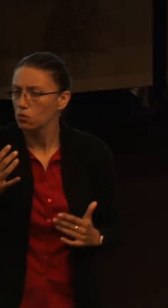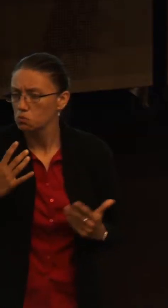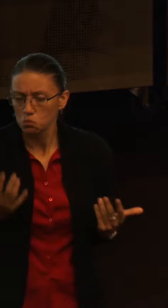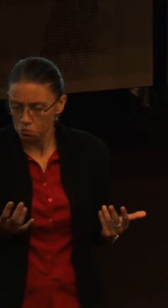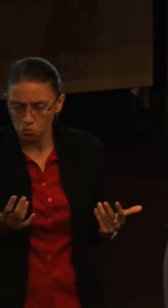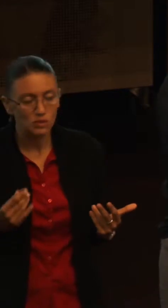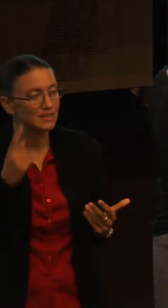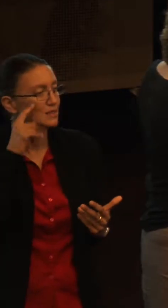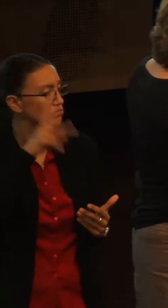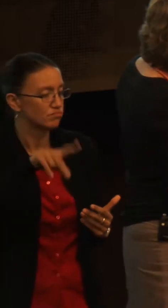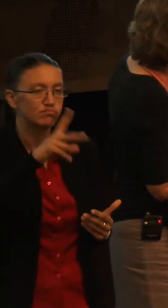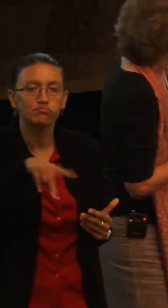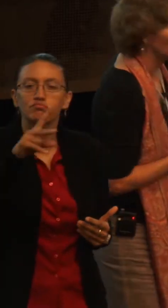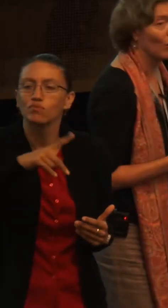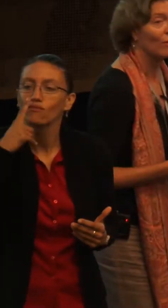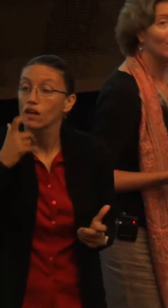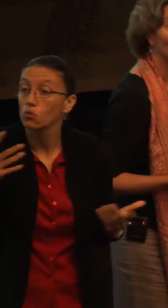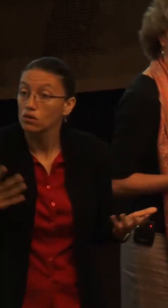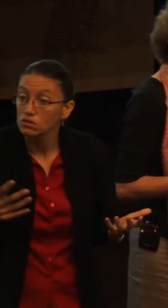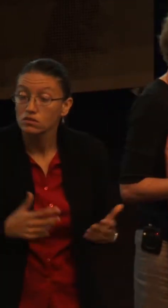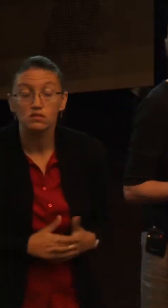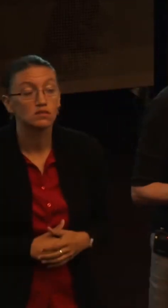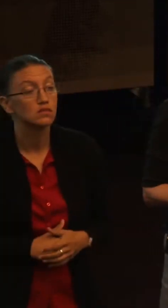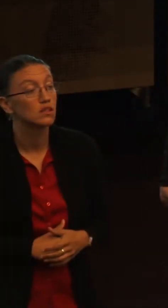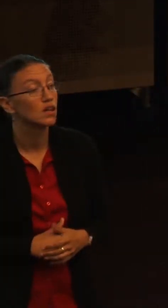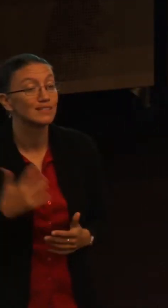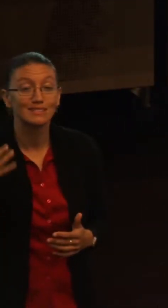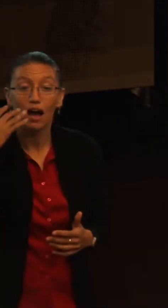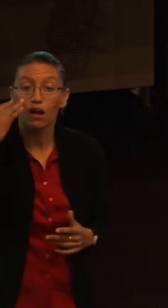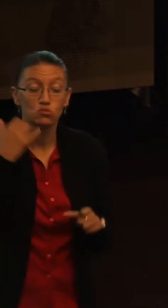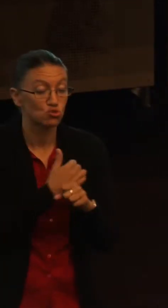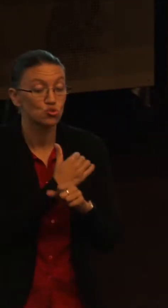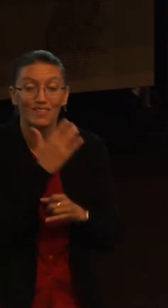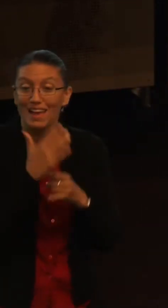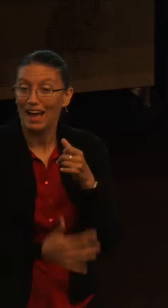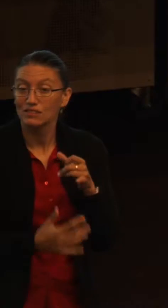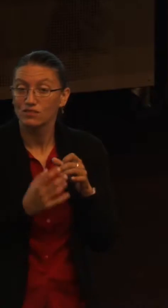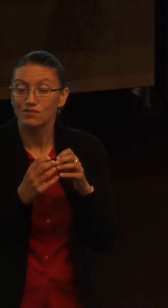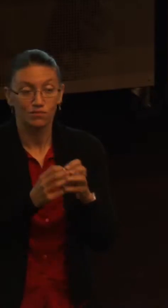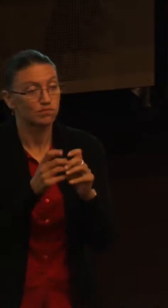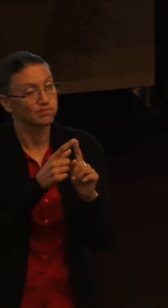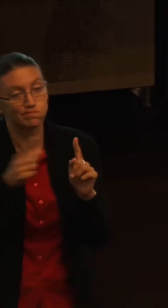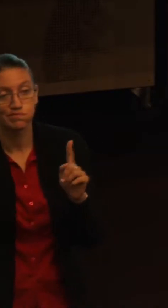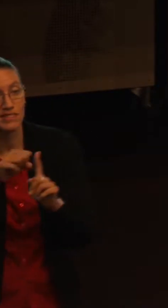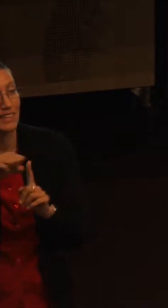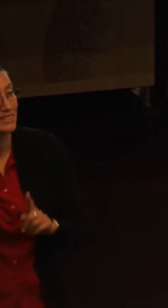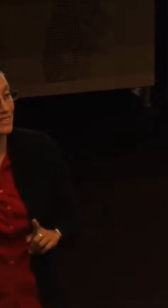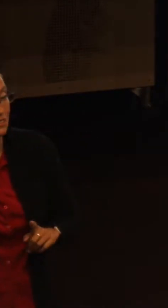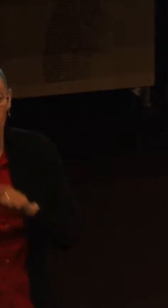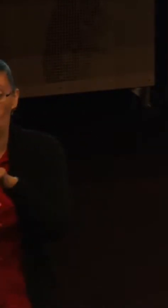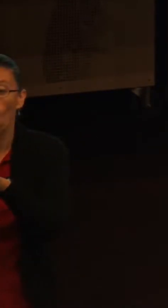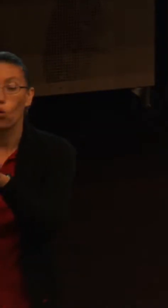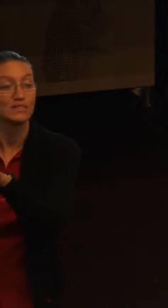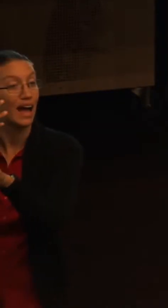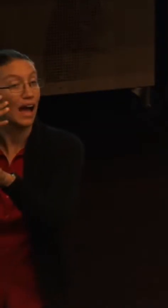we find again and again that sounds that are produced at the ends of utterances or ends of sentences